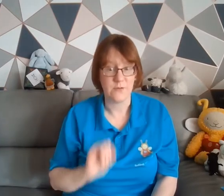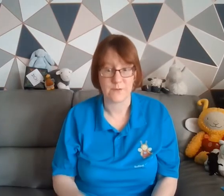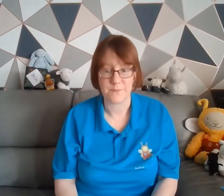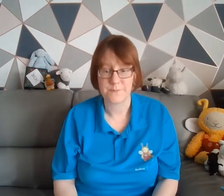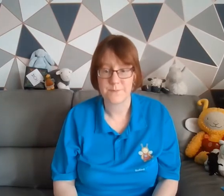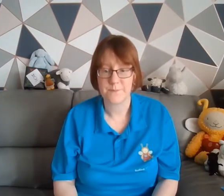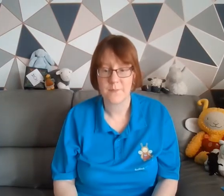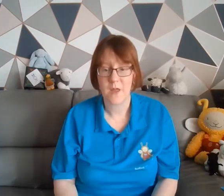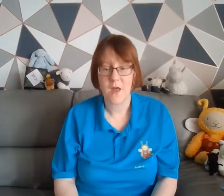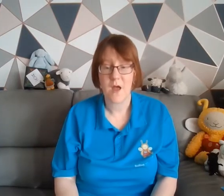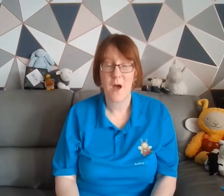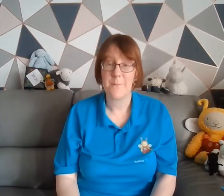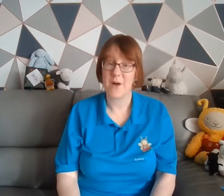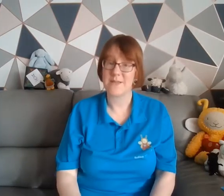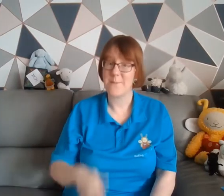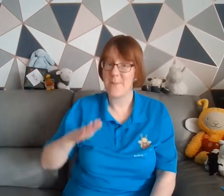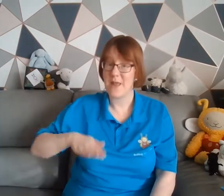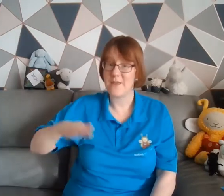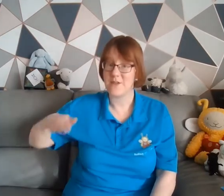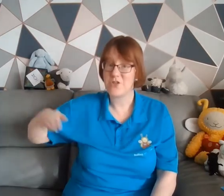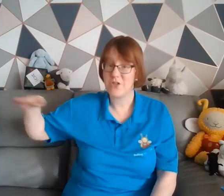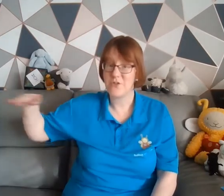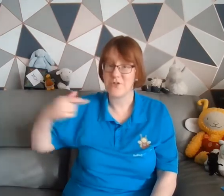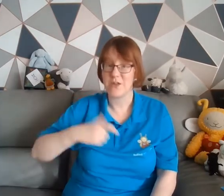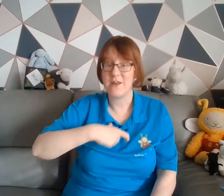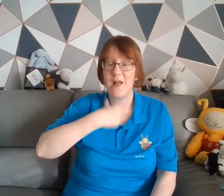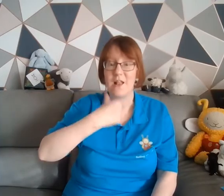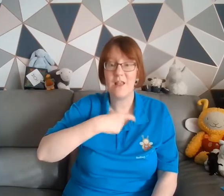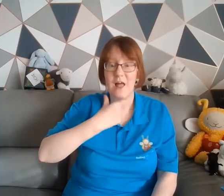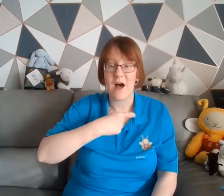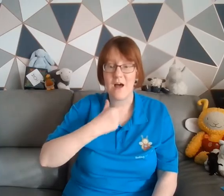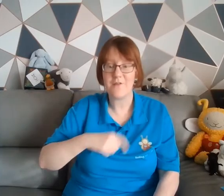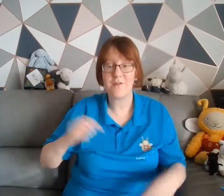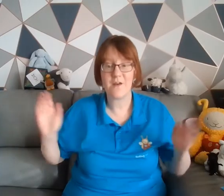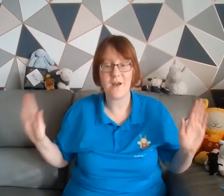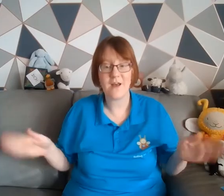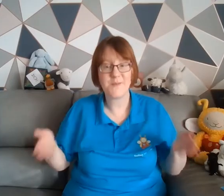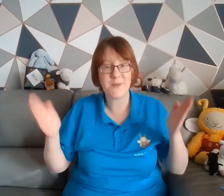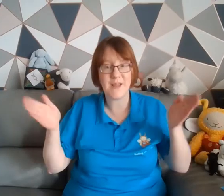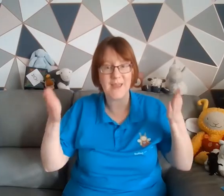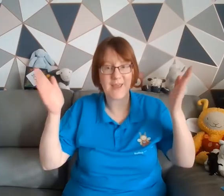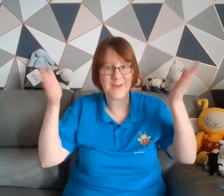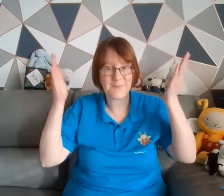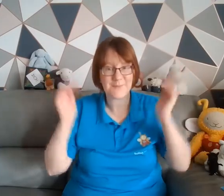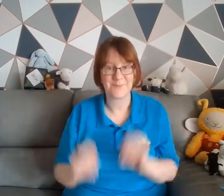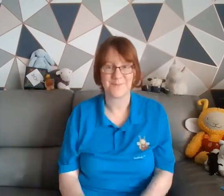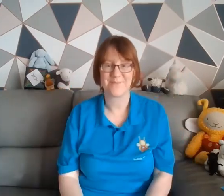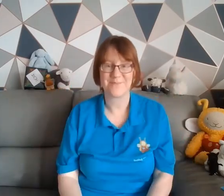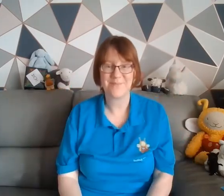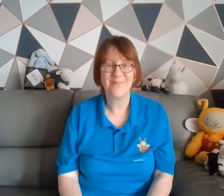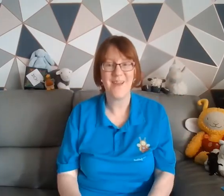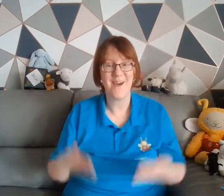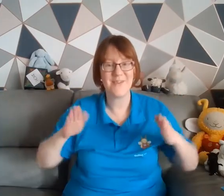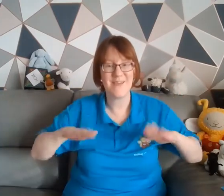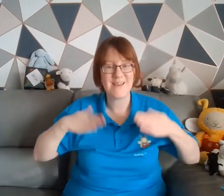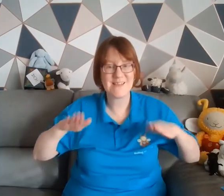rule. But it made the children laugh and play. Are we ready to